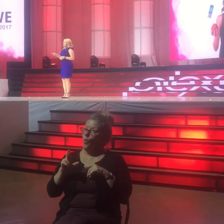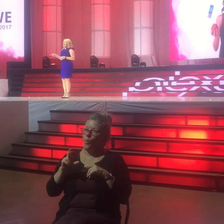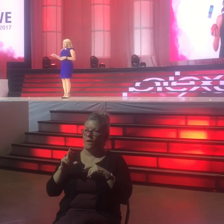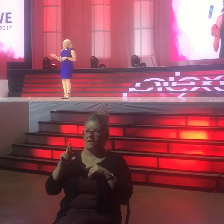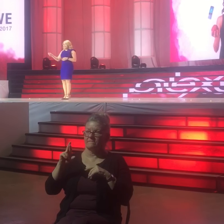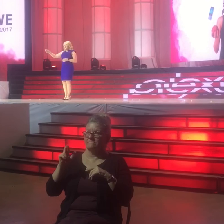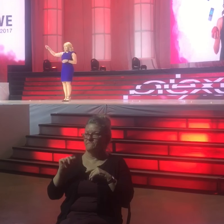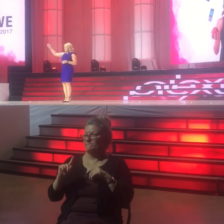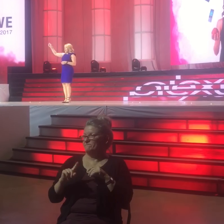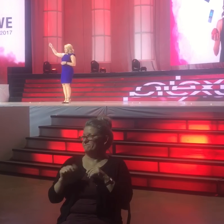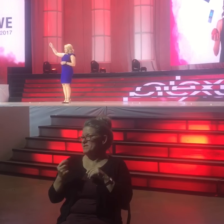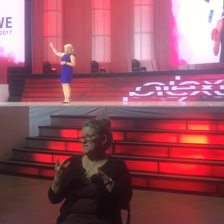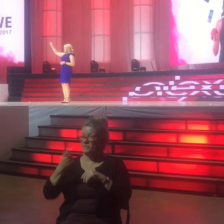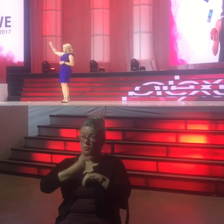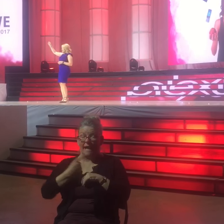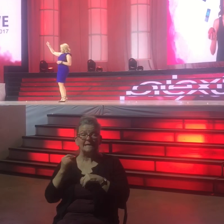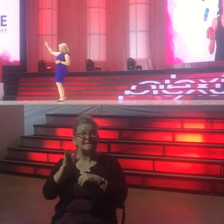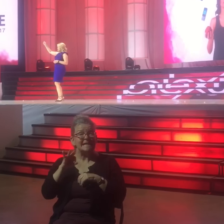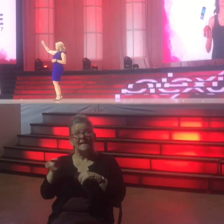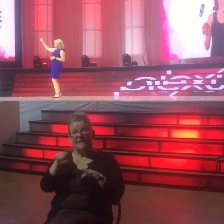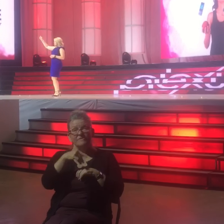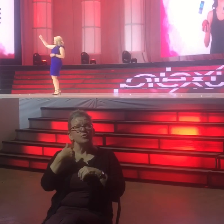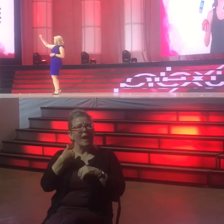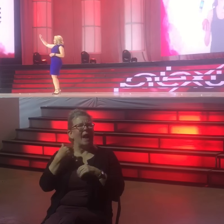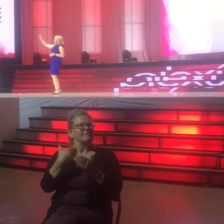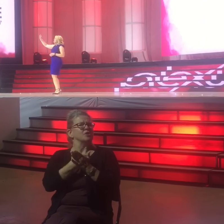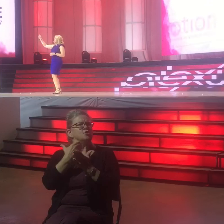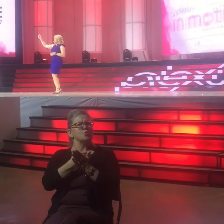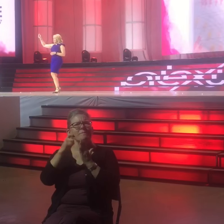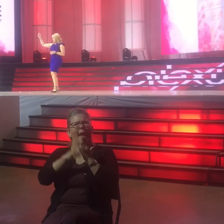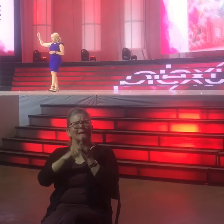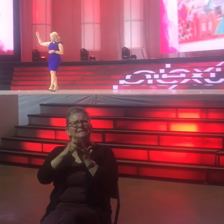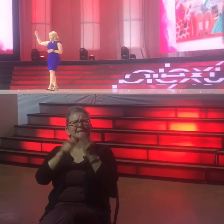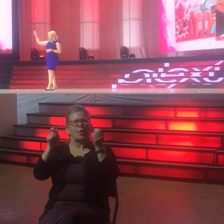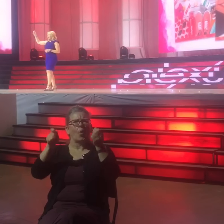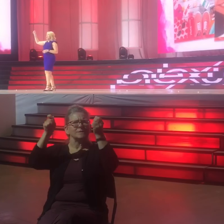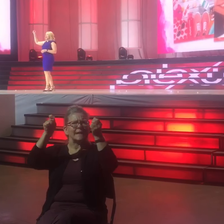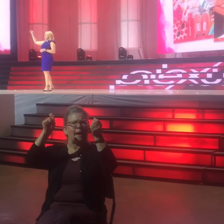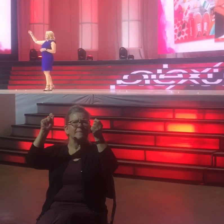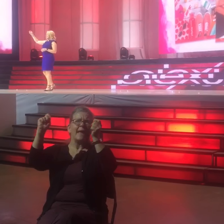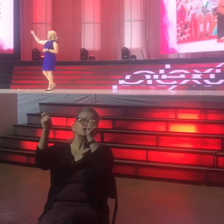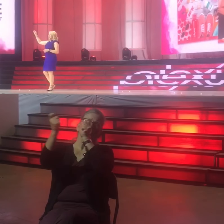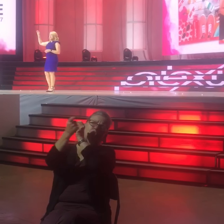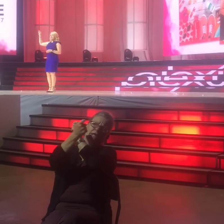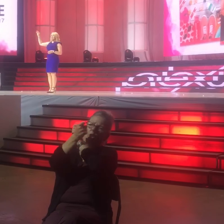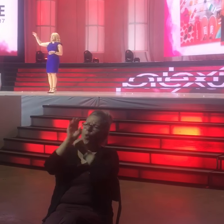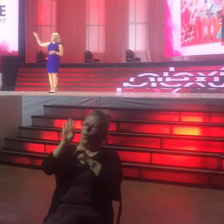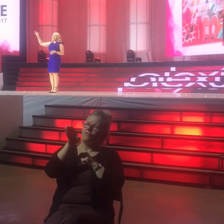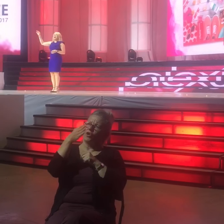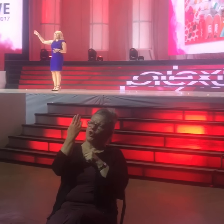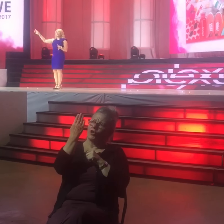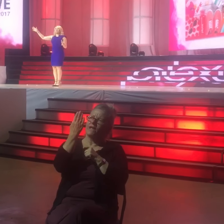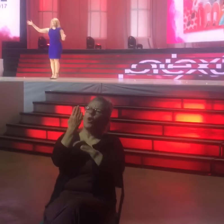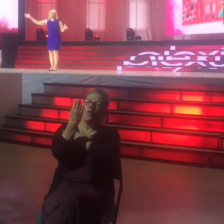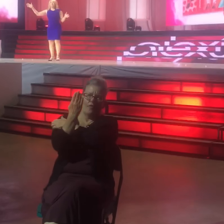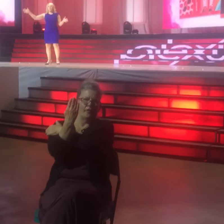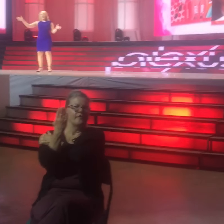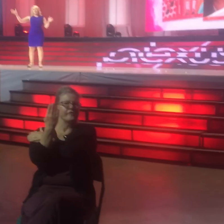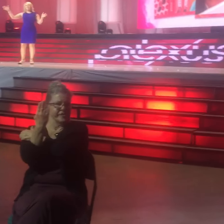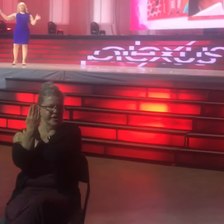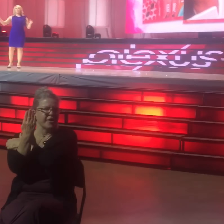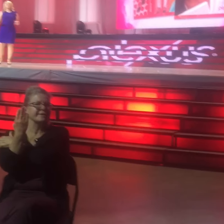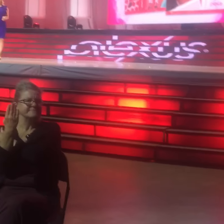Well, if you have your In Motion magazine, hold it up and turn it over. I want you to take it out because I want you to meet